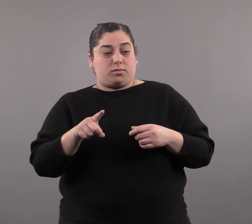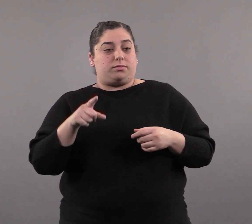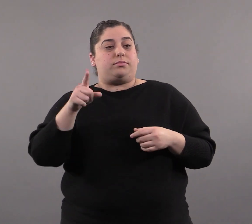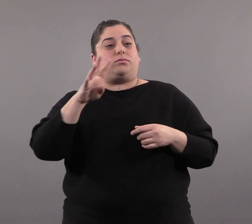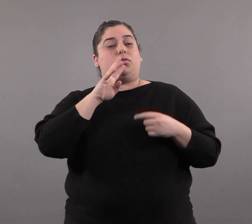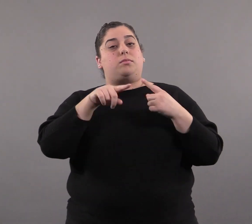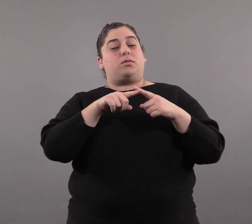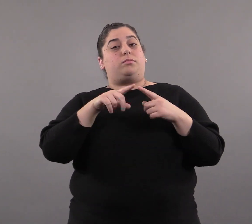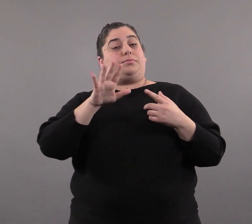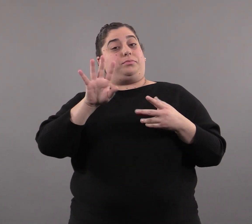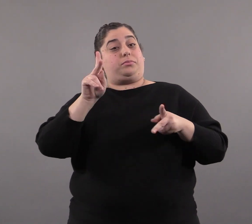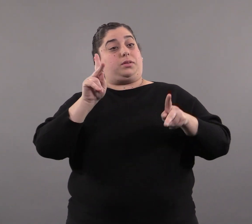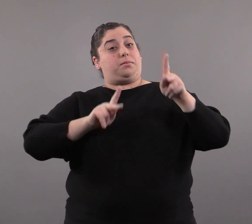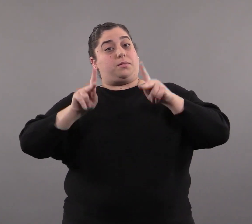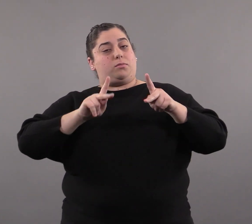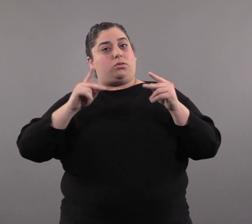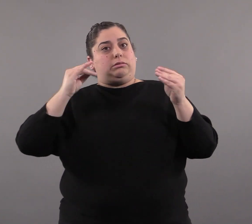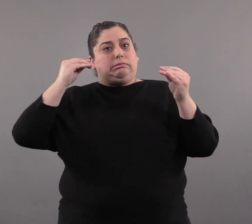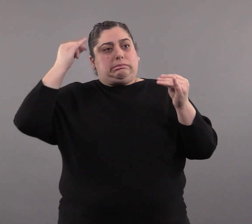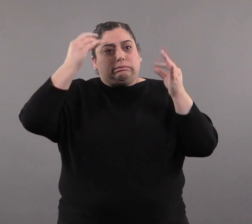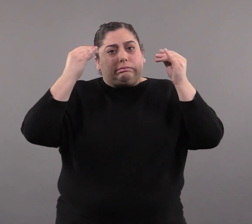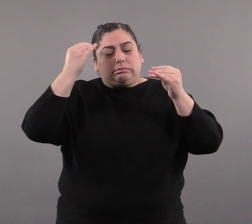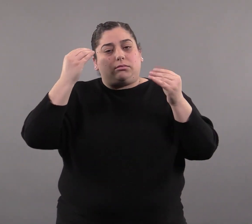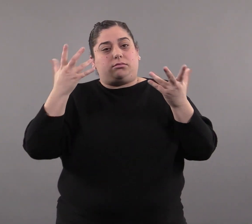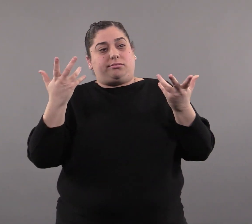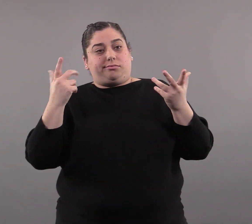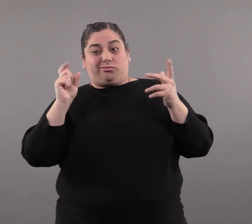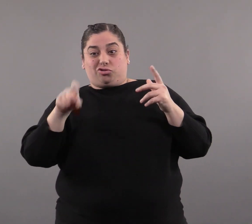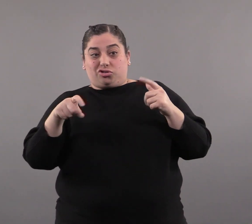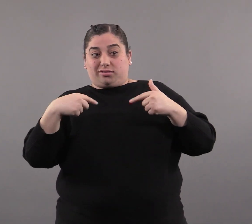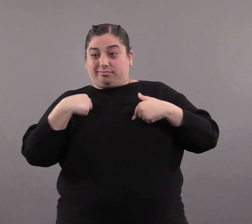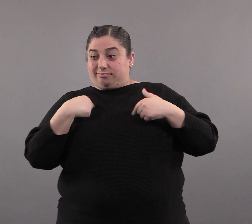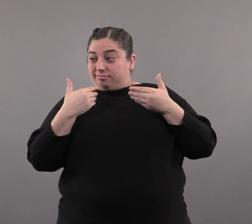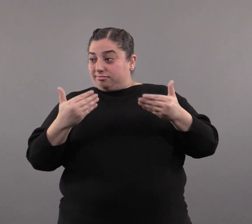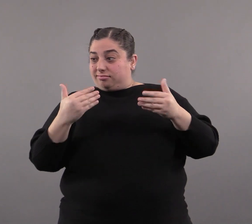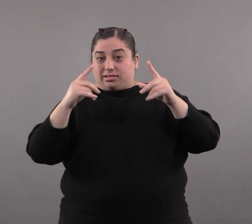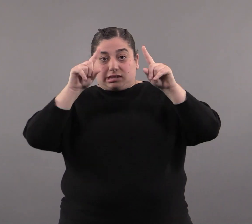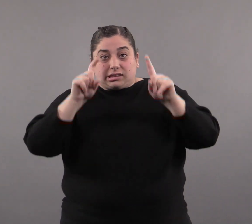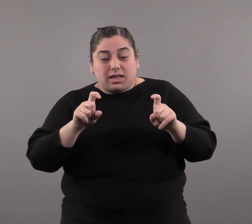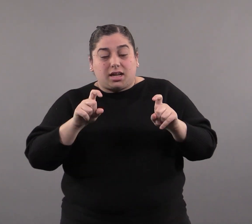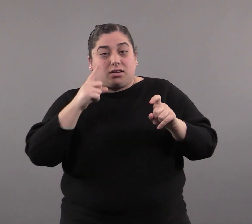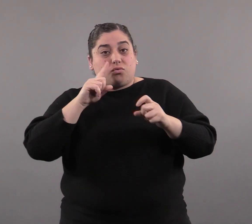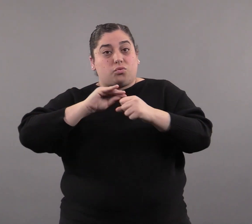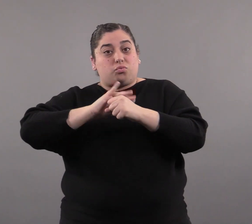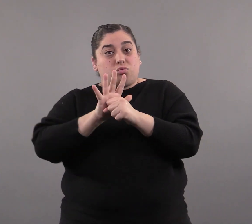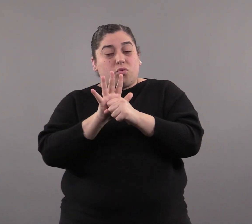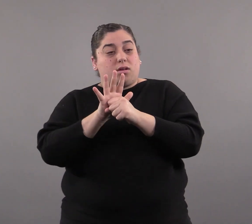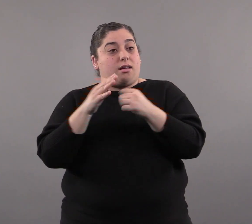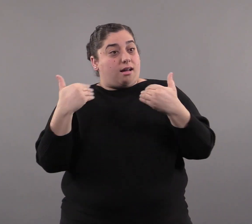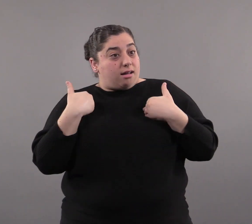the potential of getting tested, and some compare and contrast with regard to the